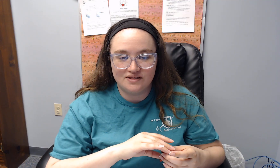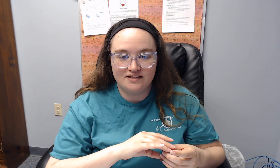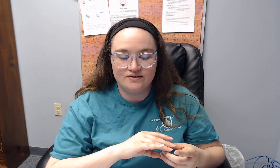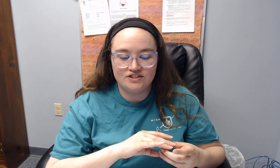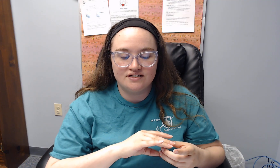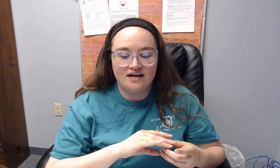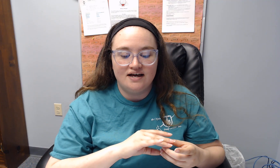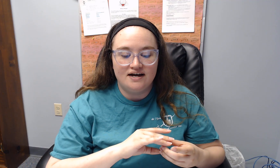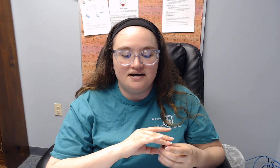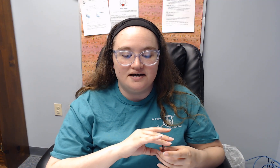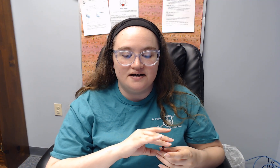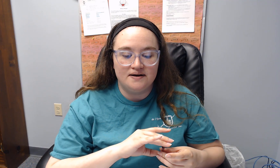language.